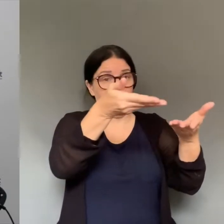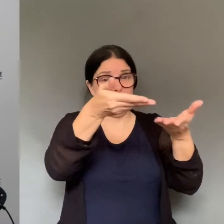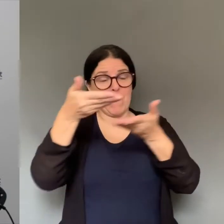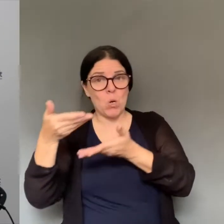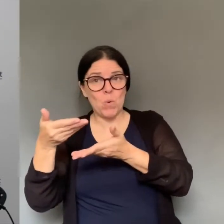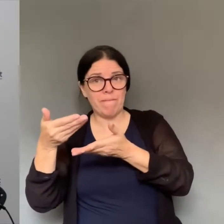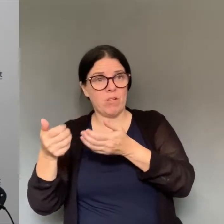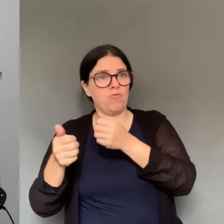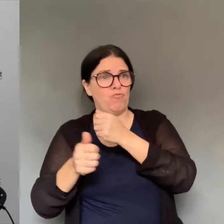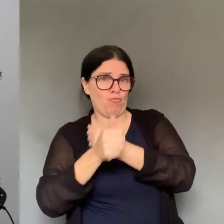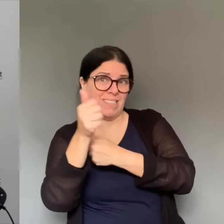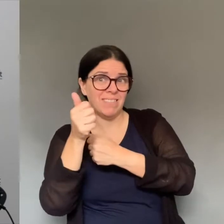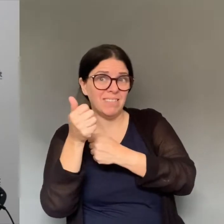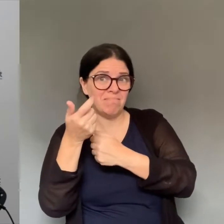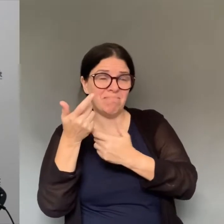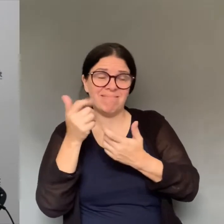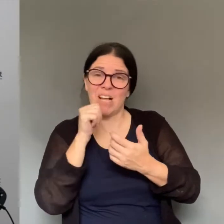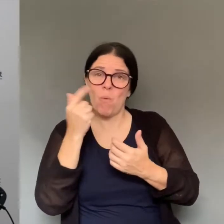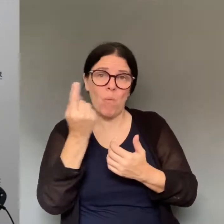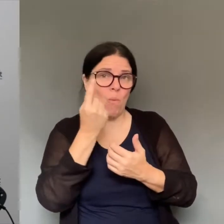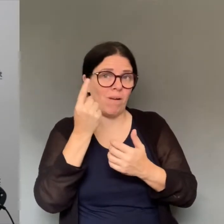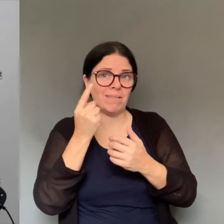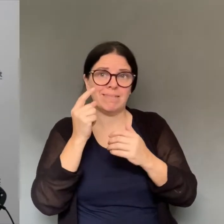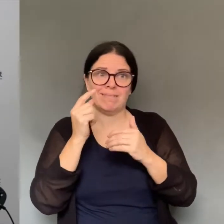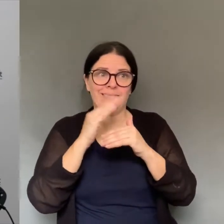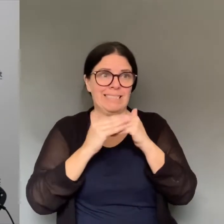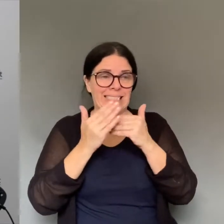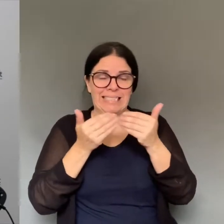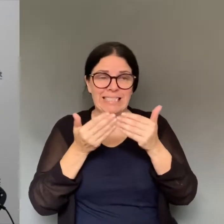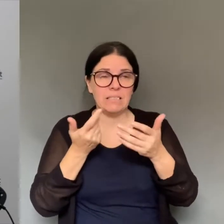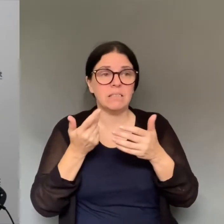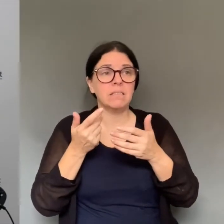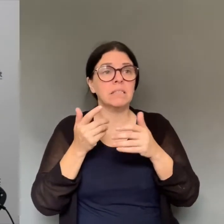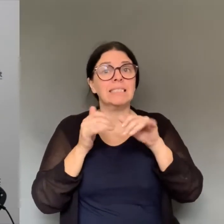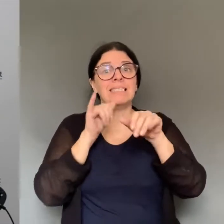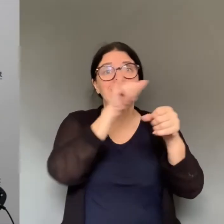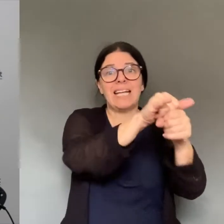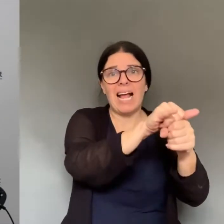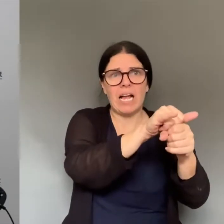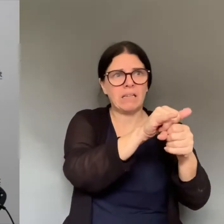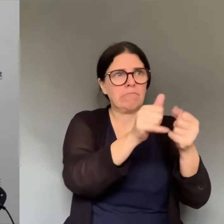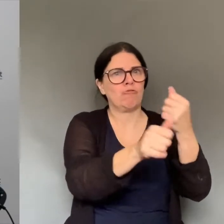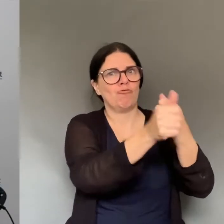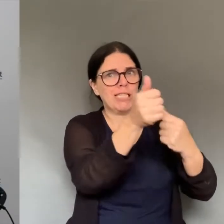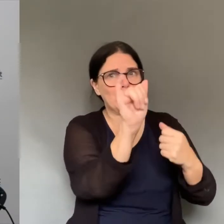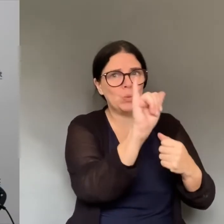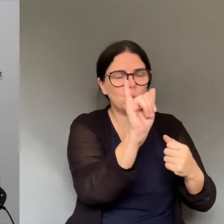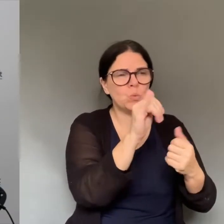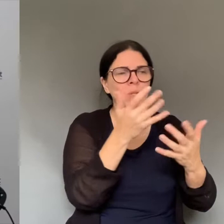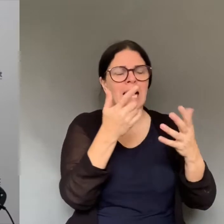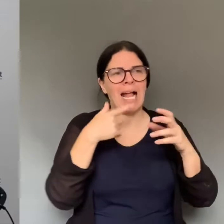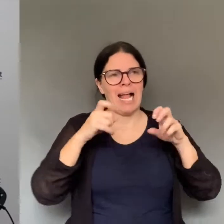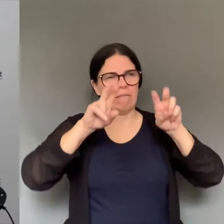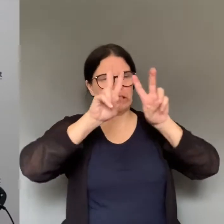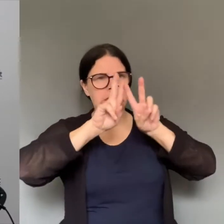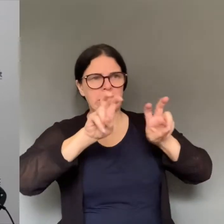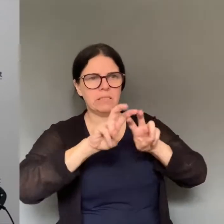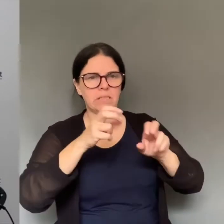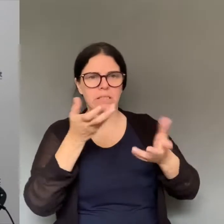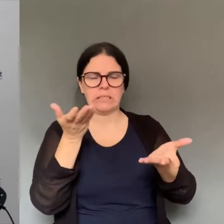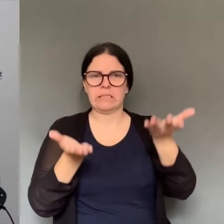facilities. There is a risk when you move them. There is a risk when you don't move them. Before making such